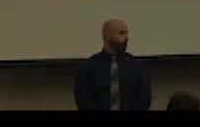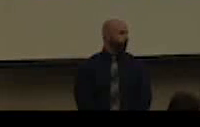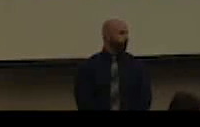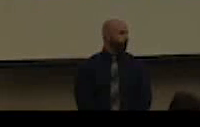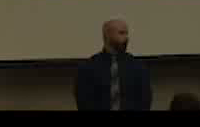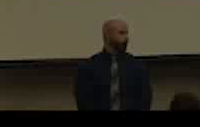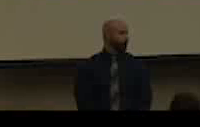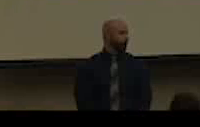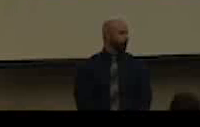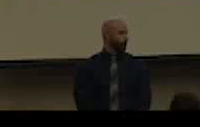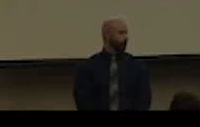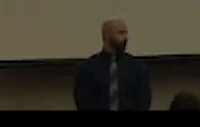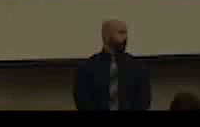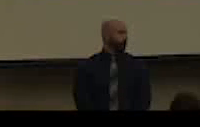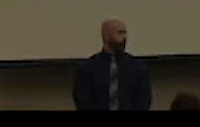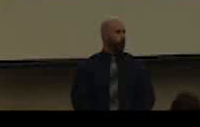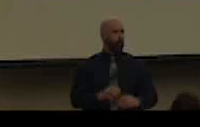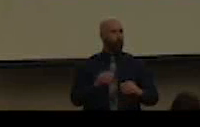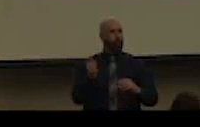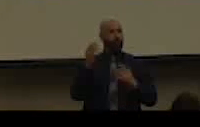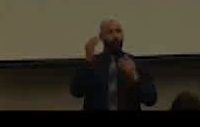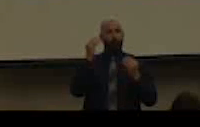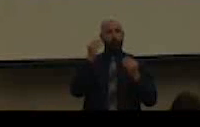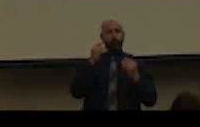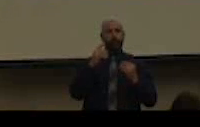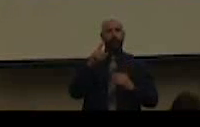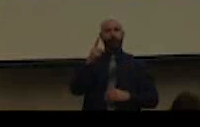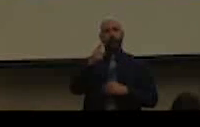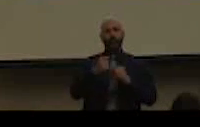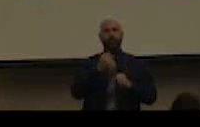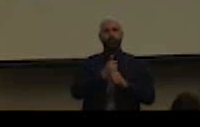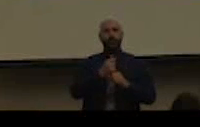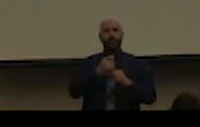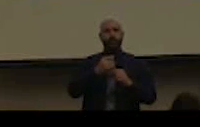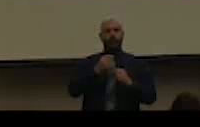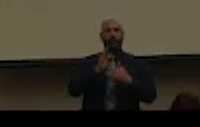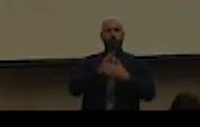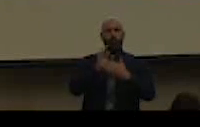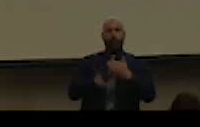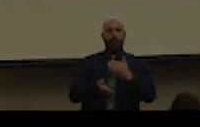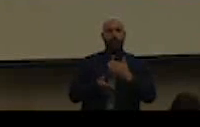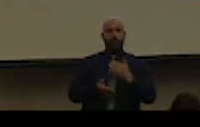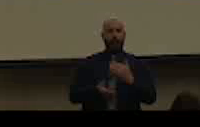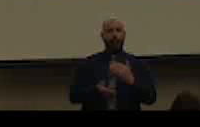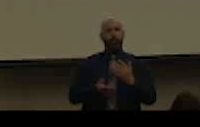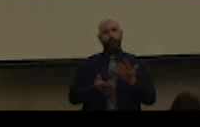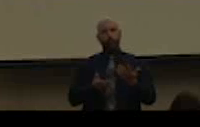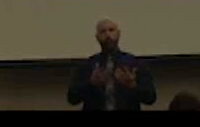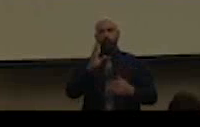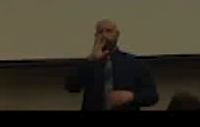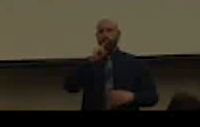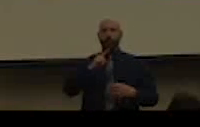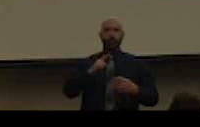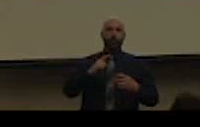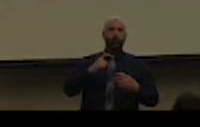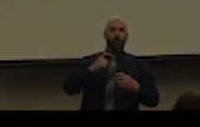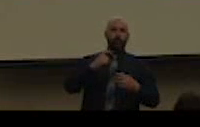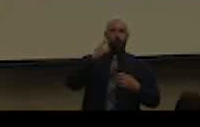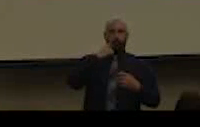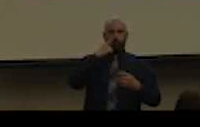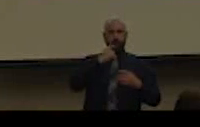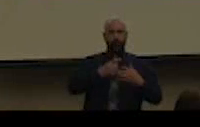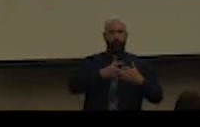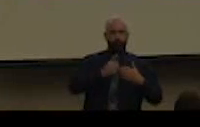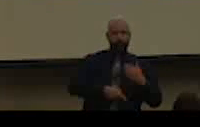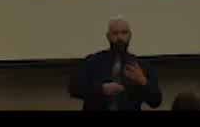year one wrap up? So again, the objective was to be able to walk you through what are the latest results themselves, what were the dollars, where did